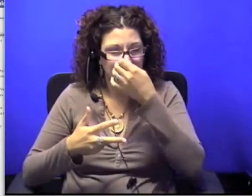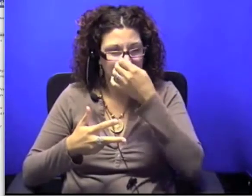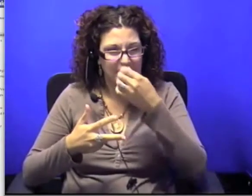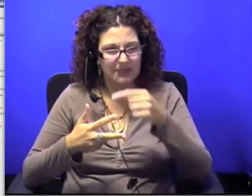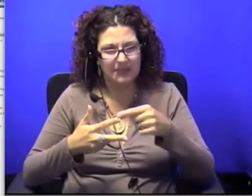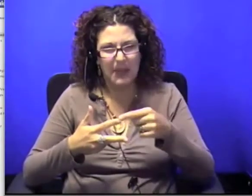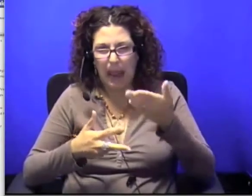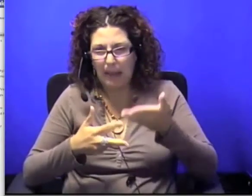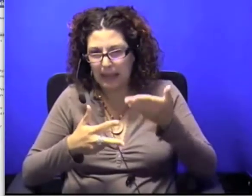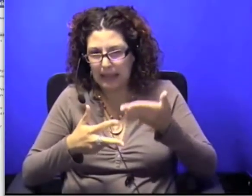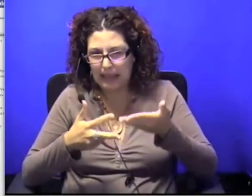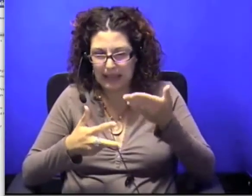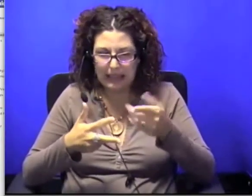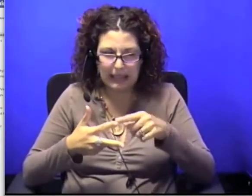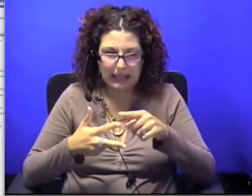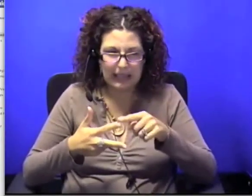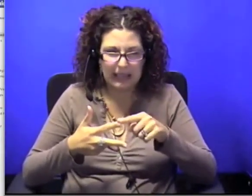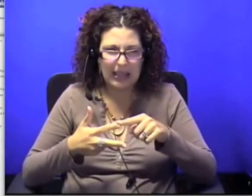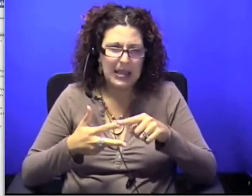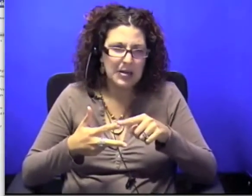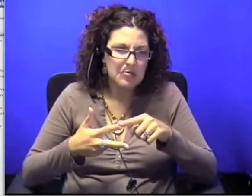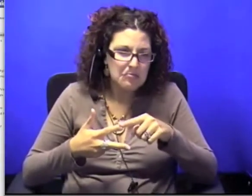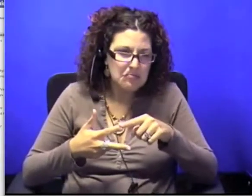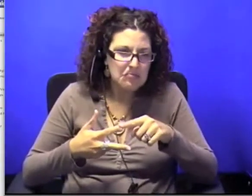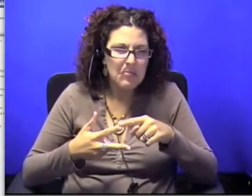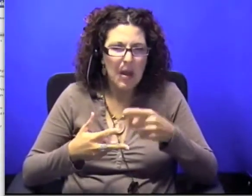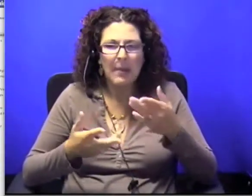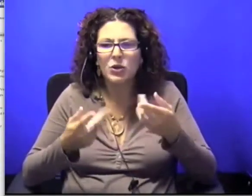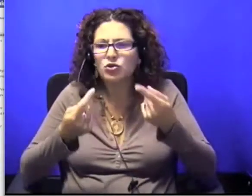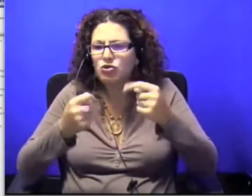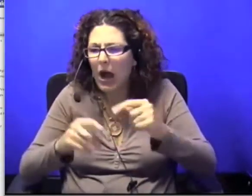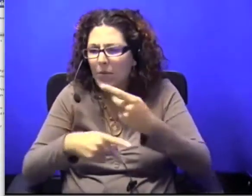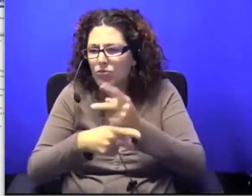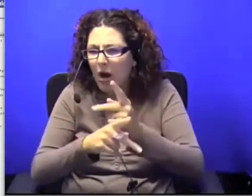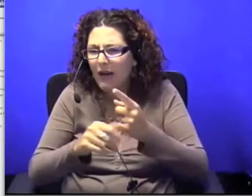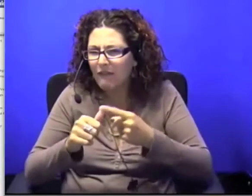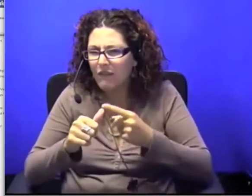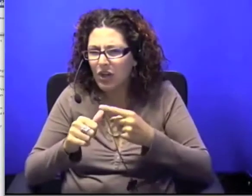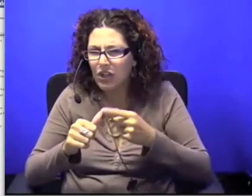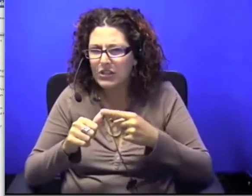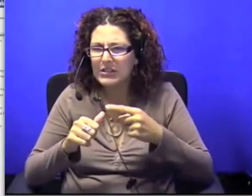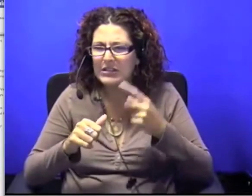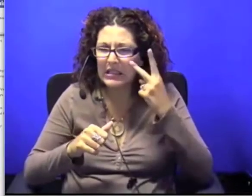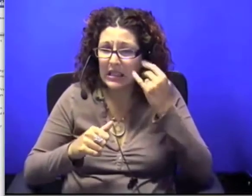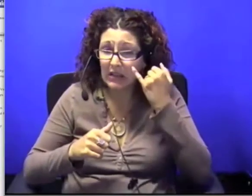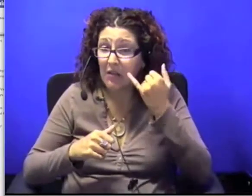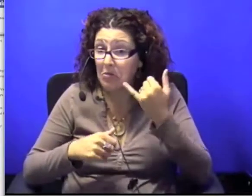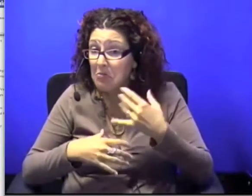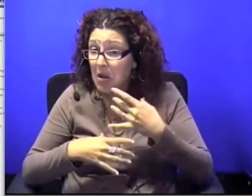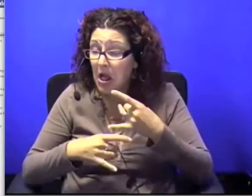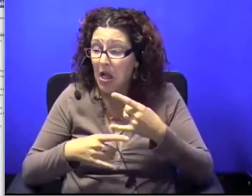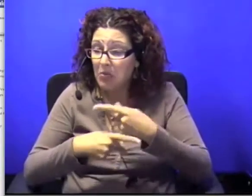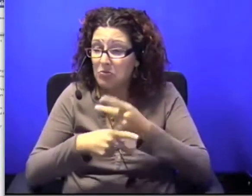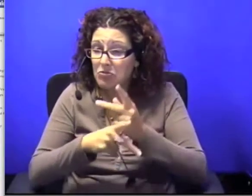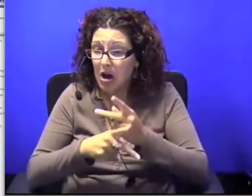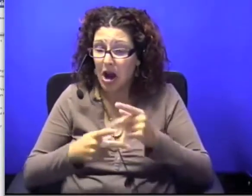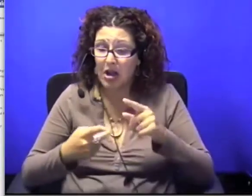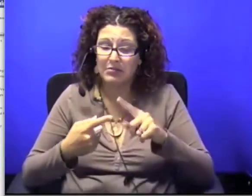and I typically call that a may be. You may want to try products. You may want to do a little bit more due diligence. Great.